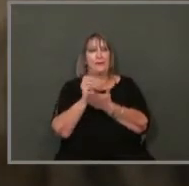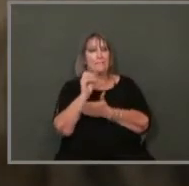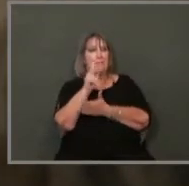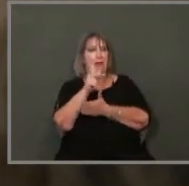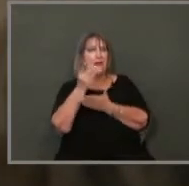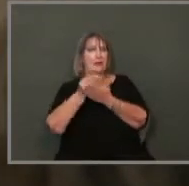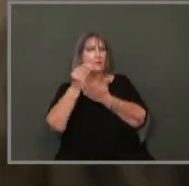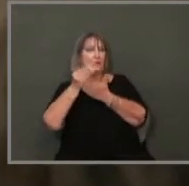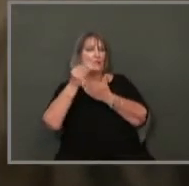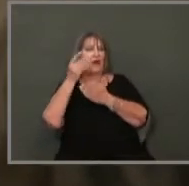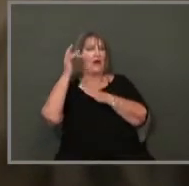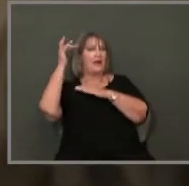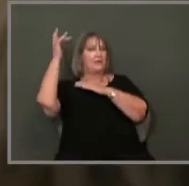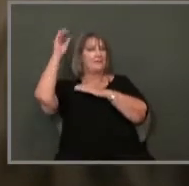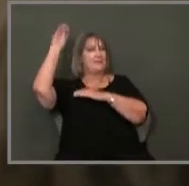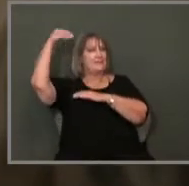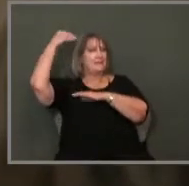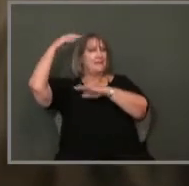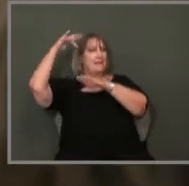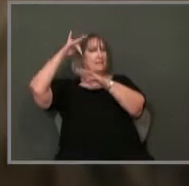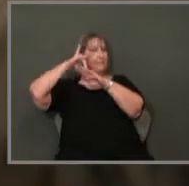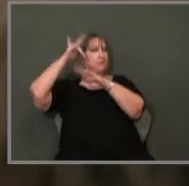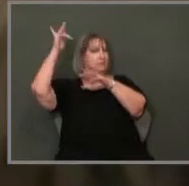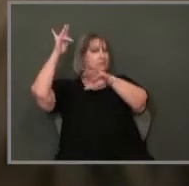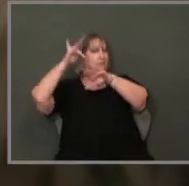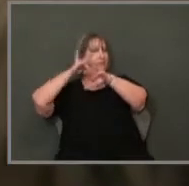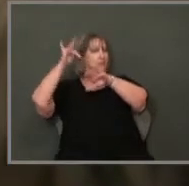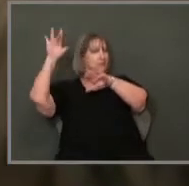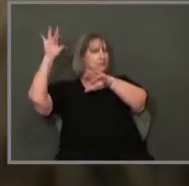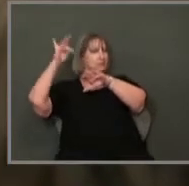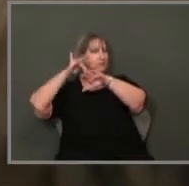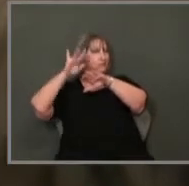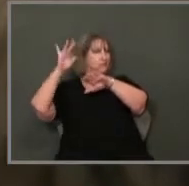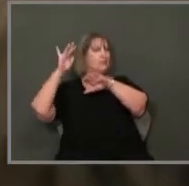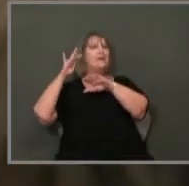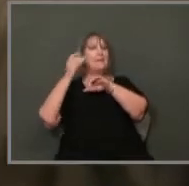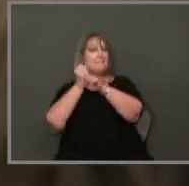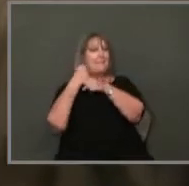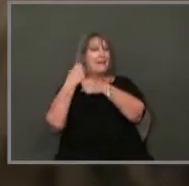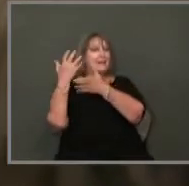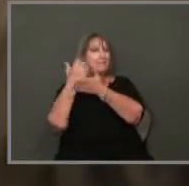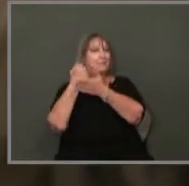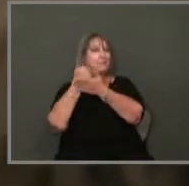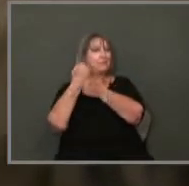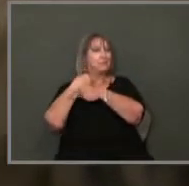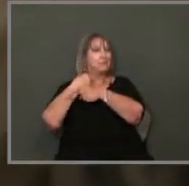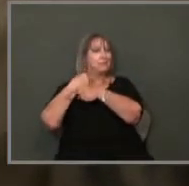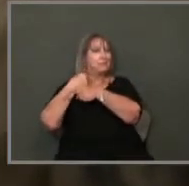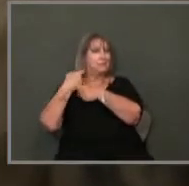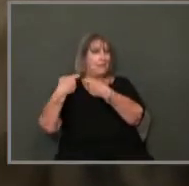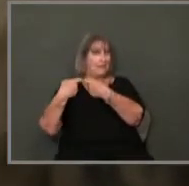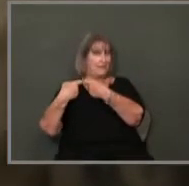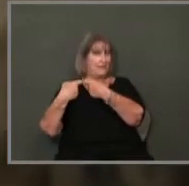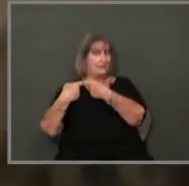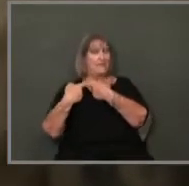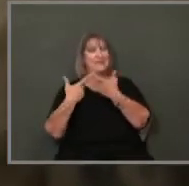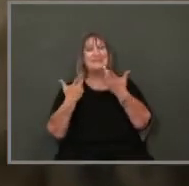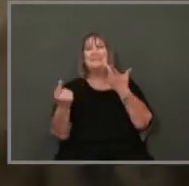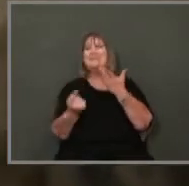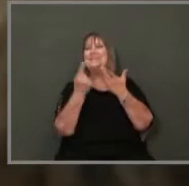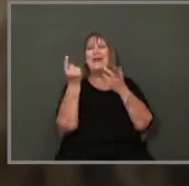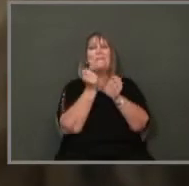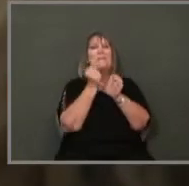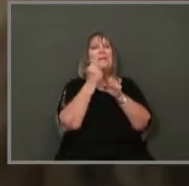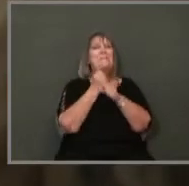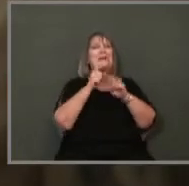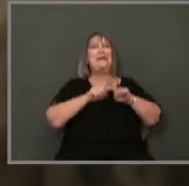more creative, not run-of-the-mill, that is going to help us build that different future